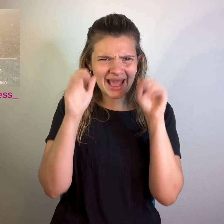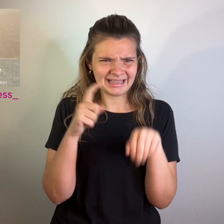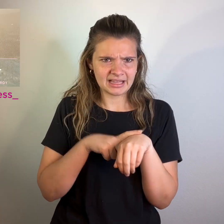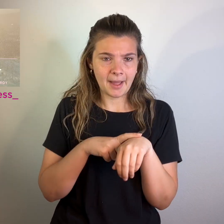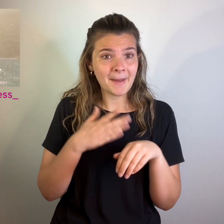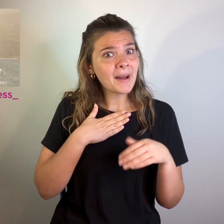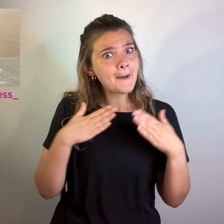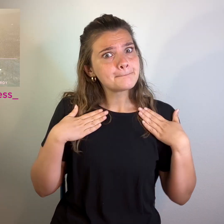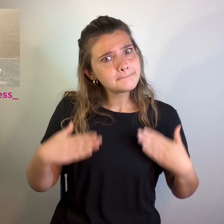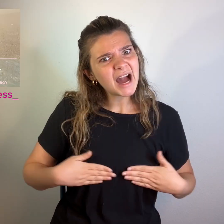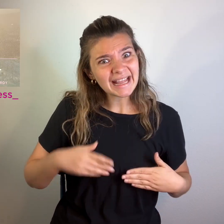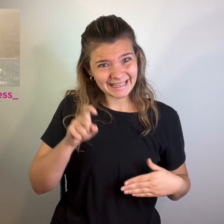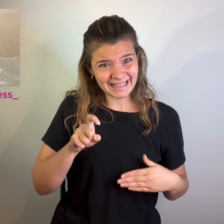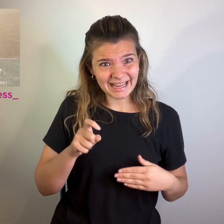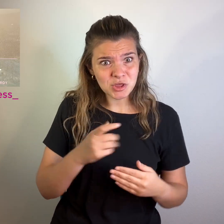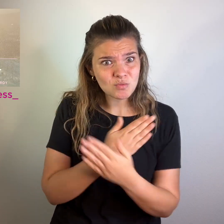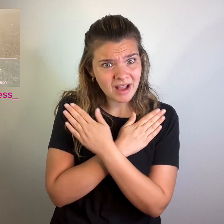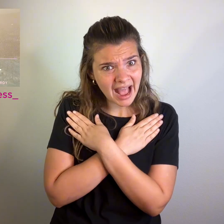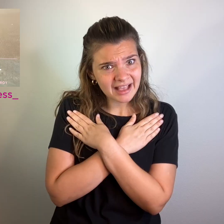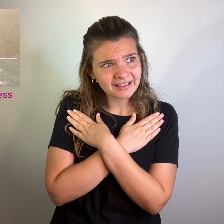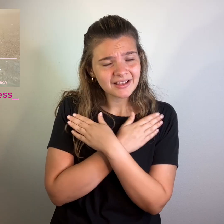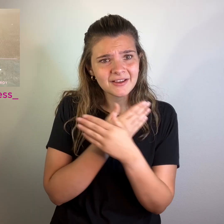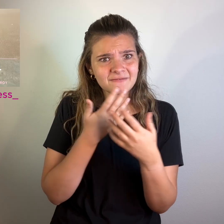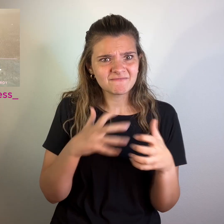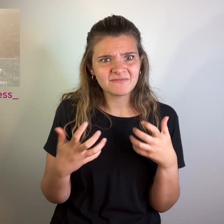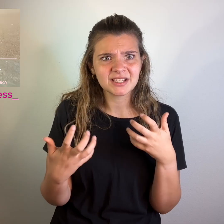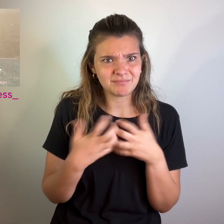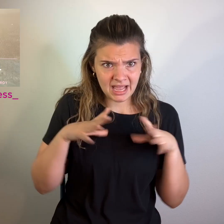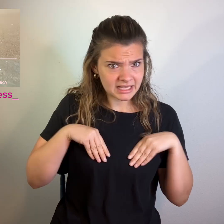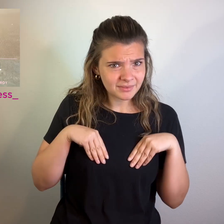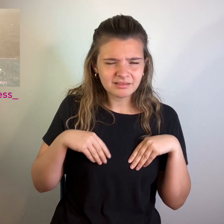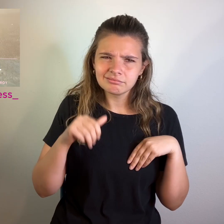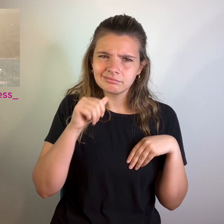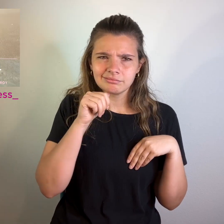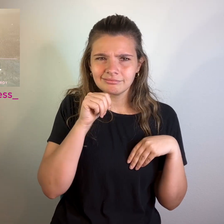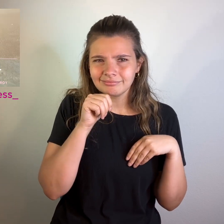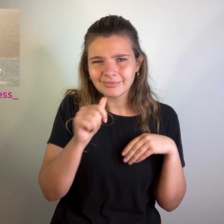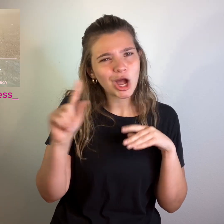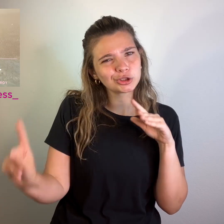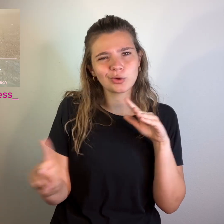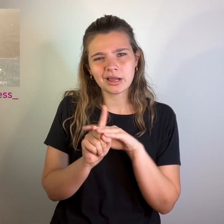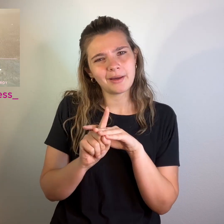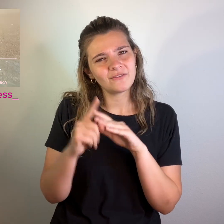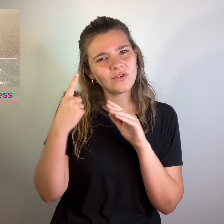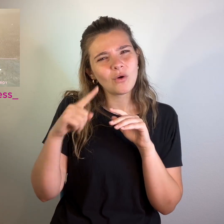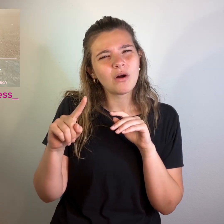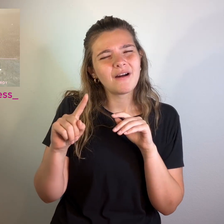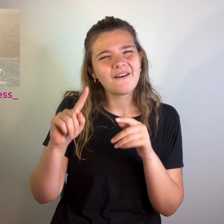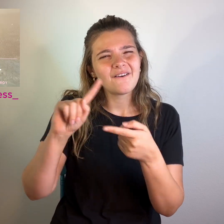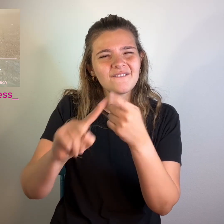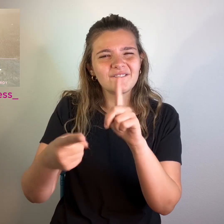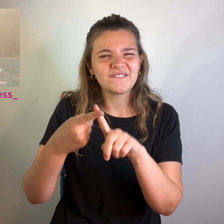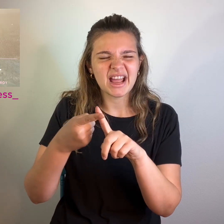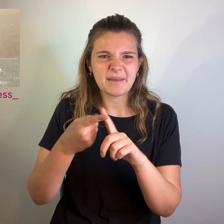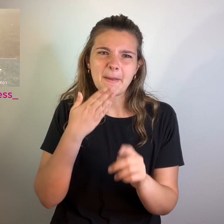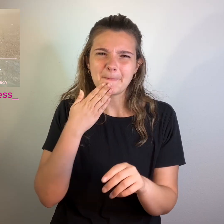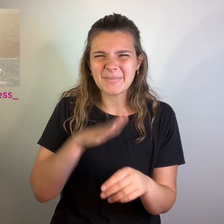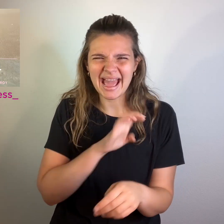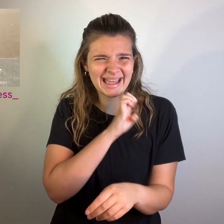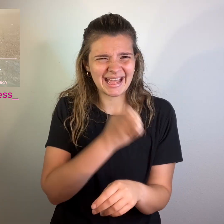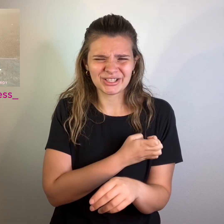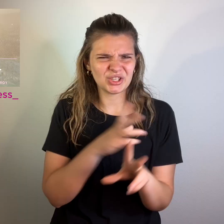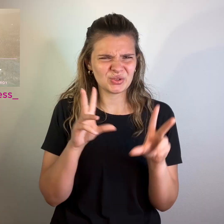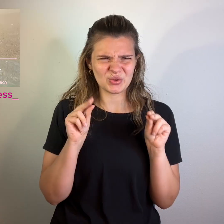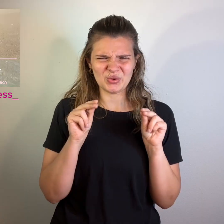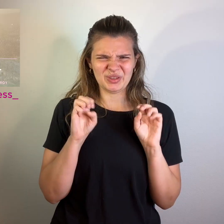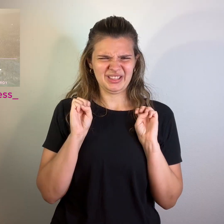was rest. There was no part of me that was about to show up to that event for my friend and like me be in that state. Like, no, ew, I'm not going to bring that